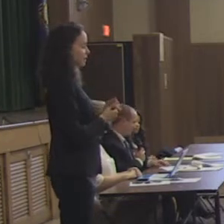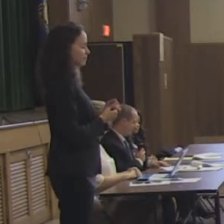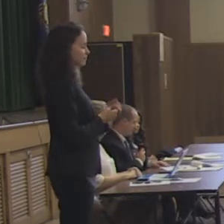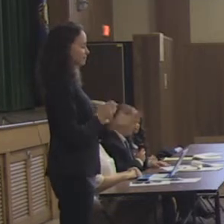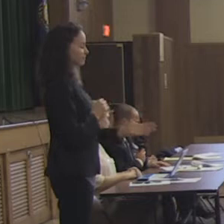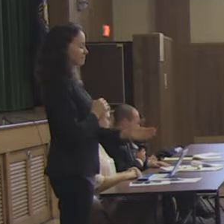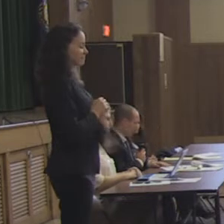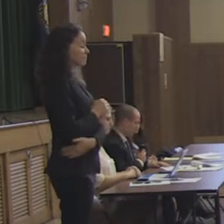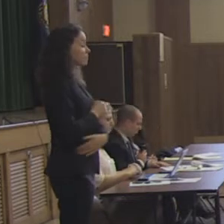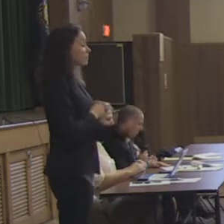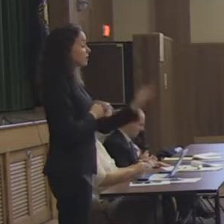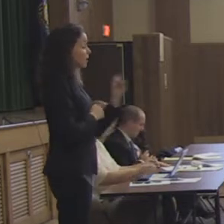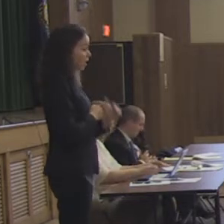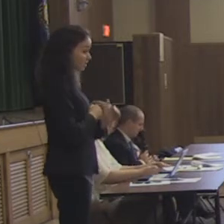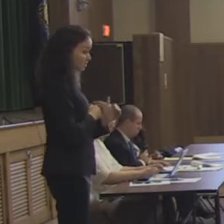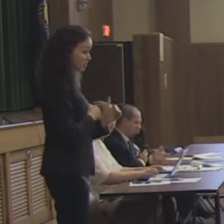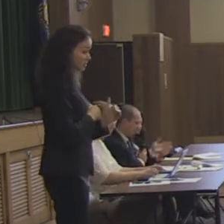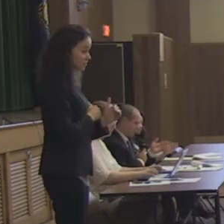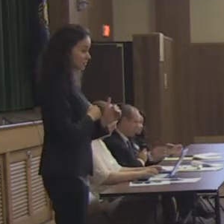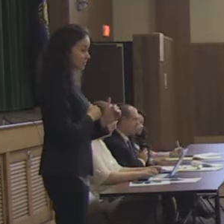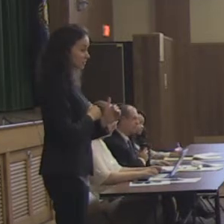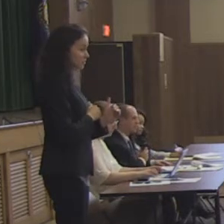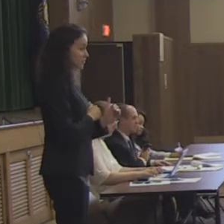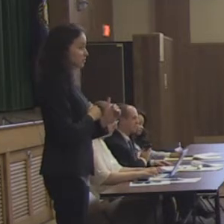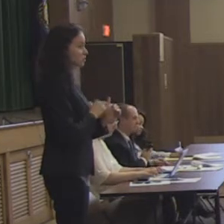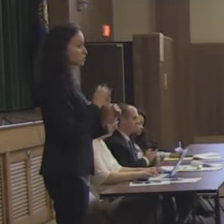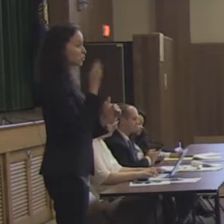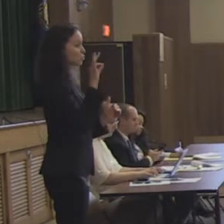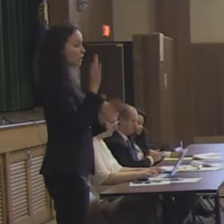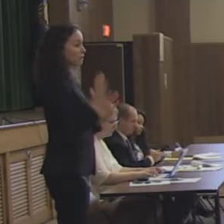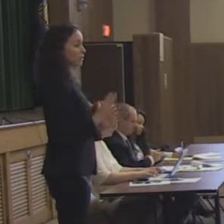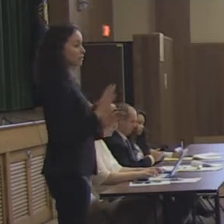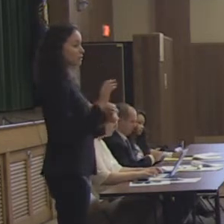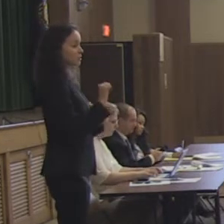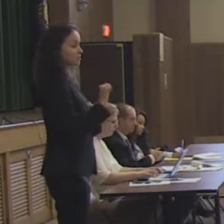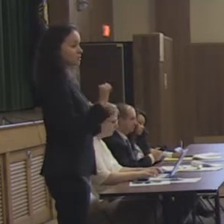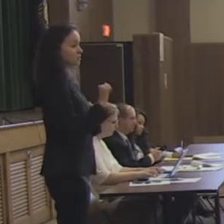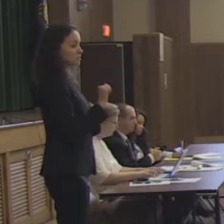Anyway, next we have Reverend Elwinger.